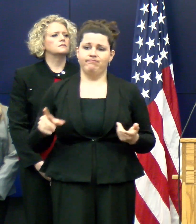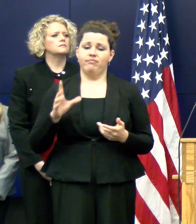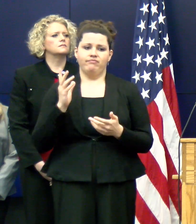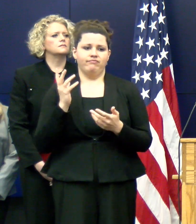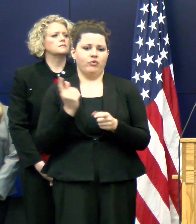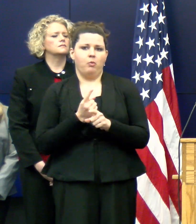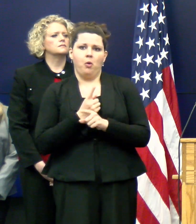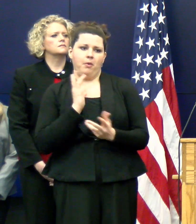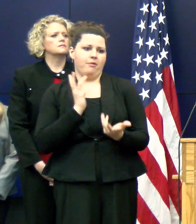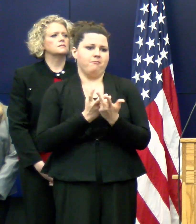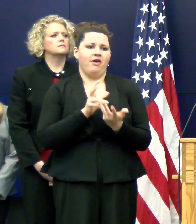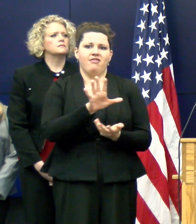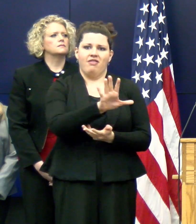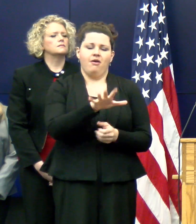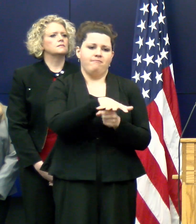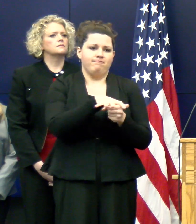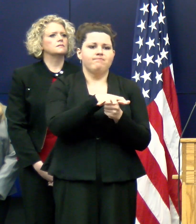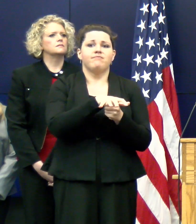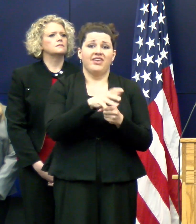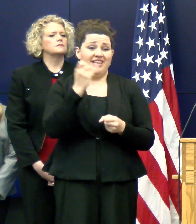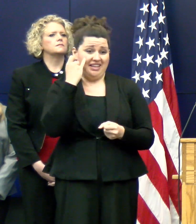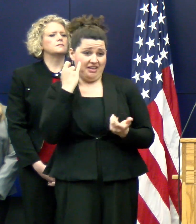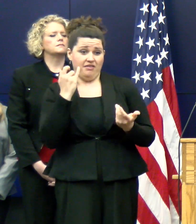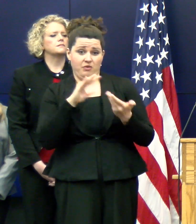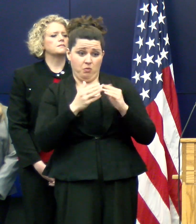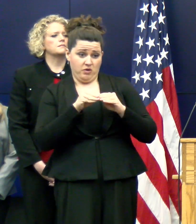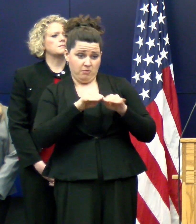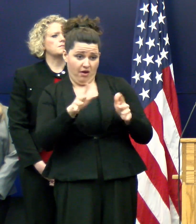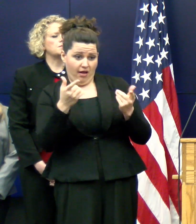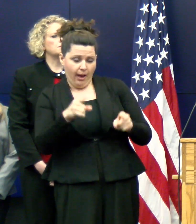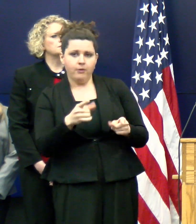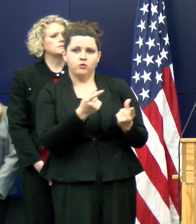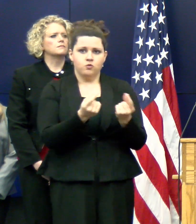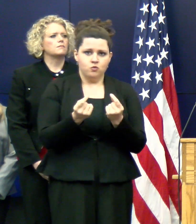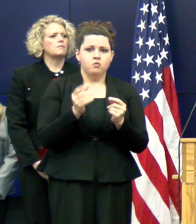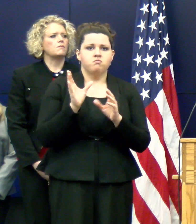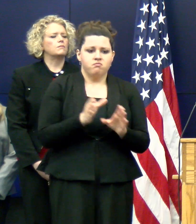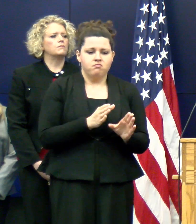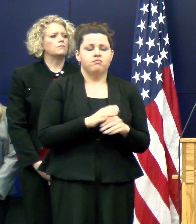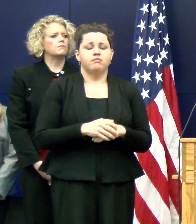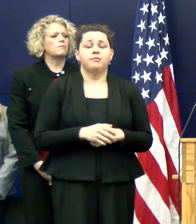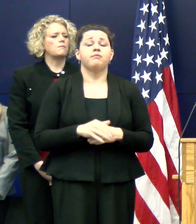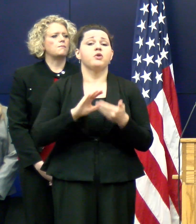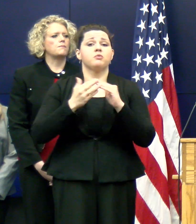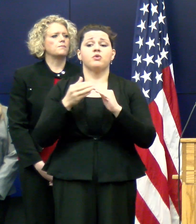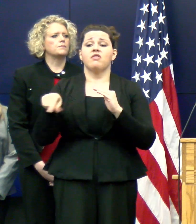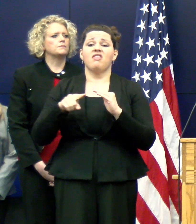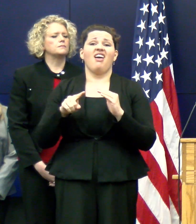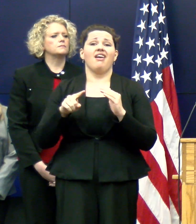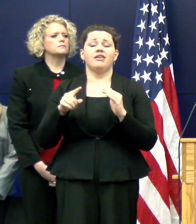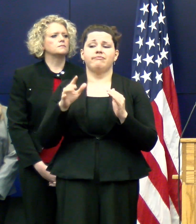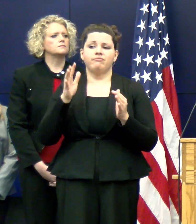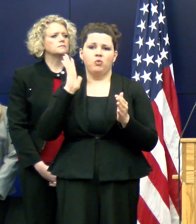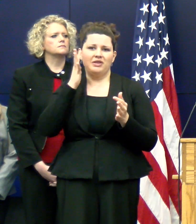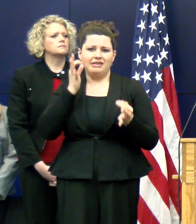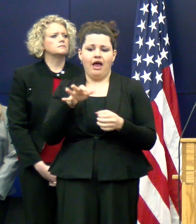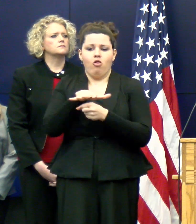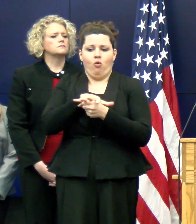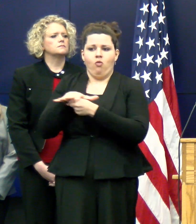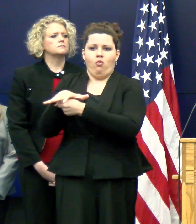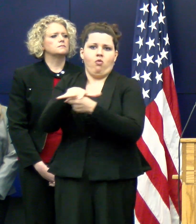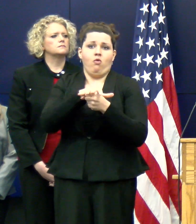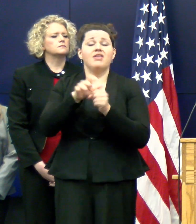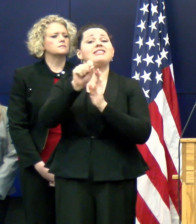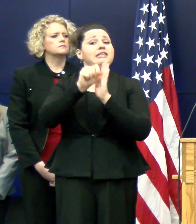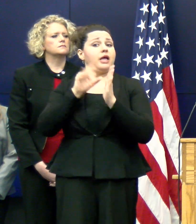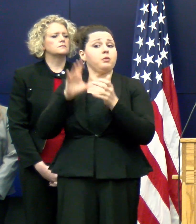they prepare, and whether they're experiencing community spread. Communities are going to continue to make decisions at the local level with support